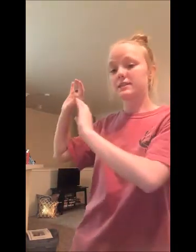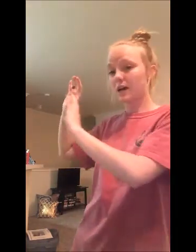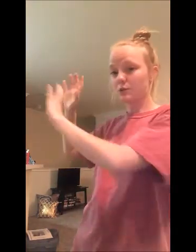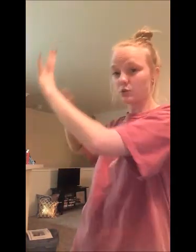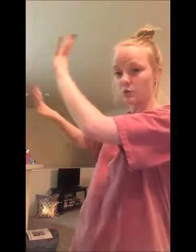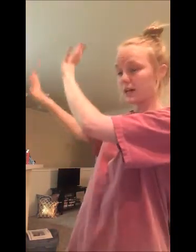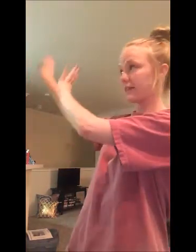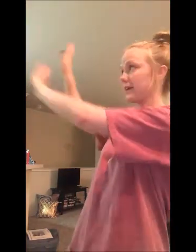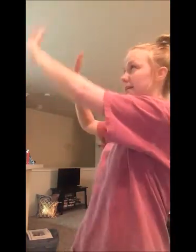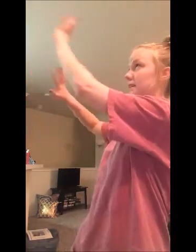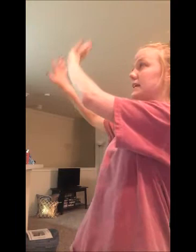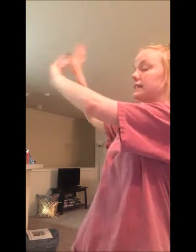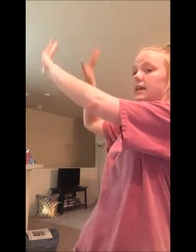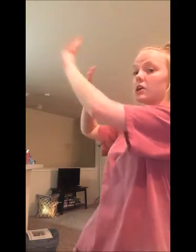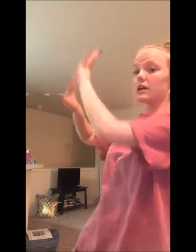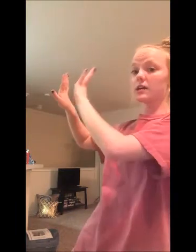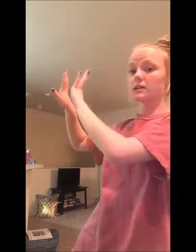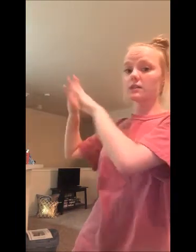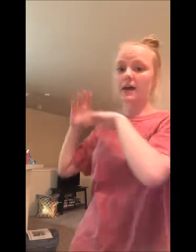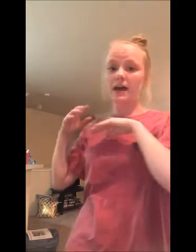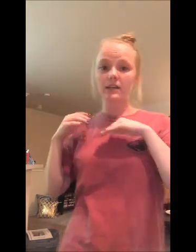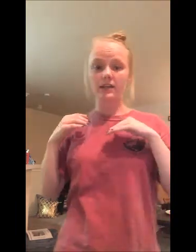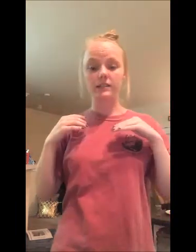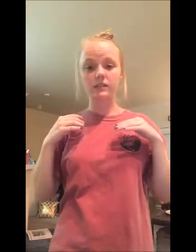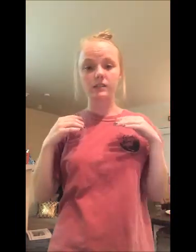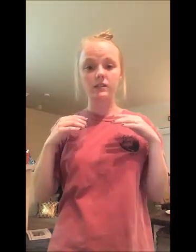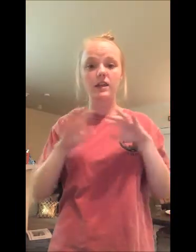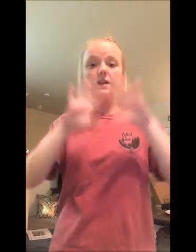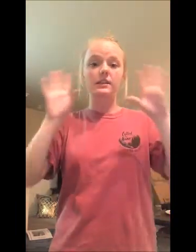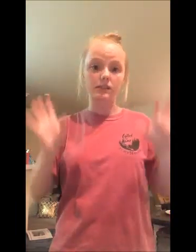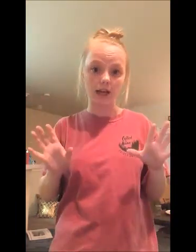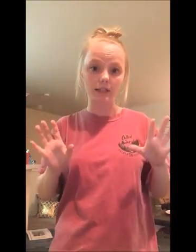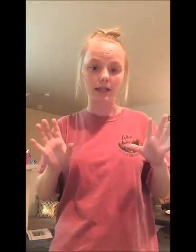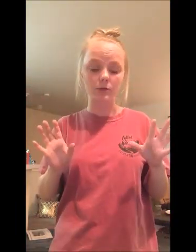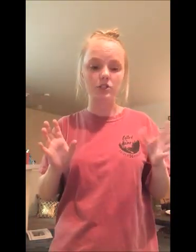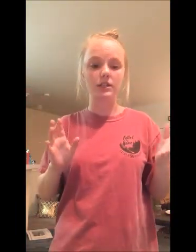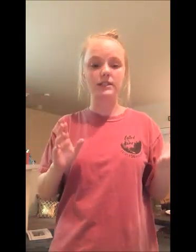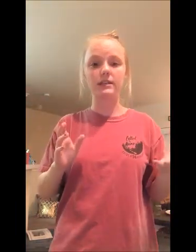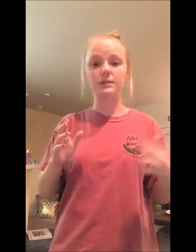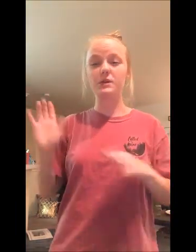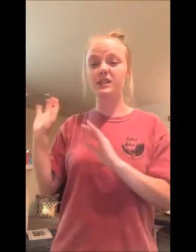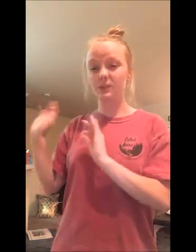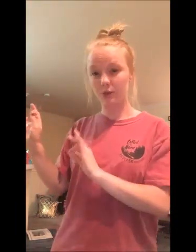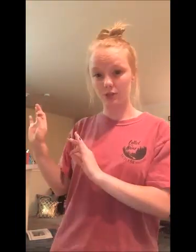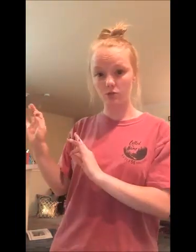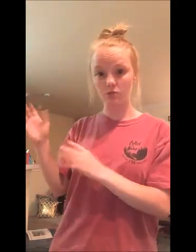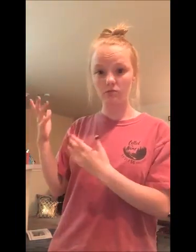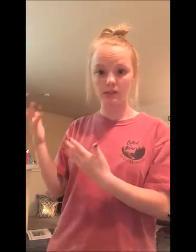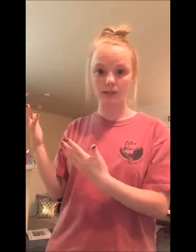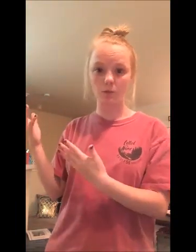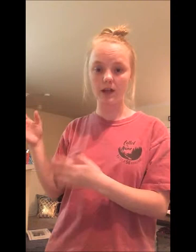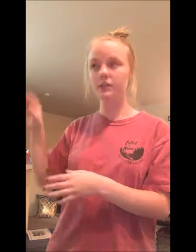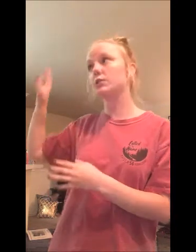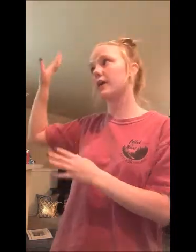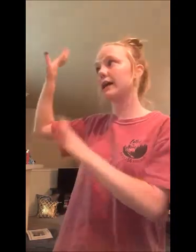Anytime you do anything in this area, that is in sign language intended to be spiritual in some way. And so